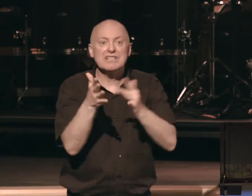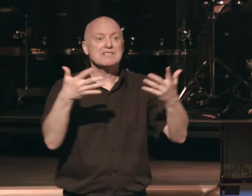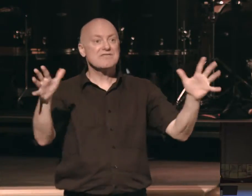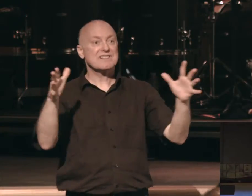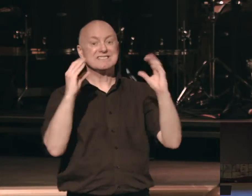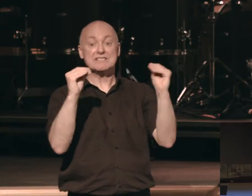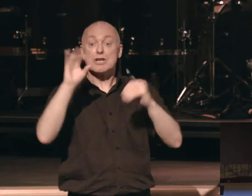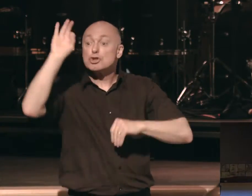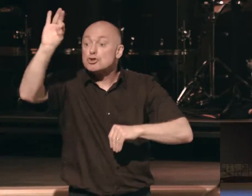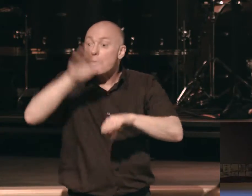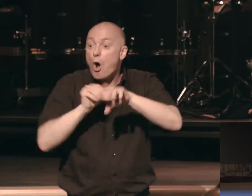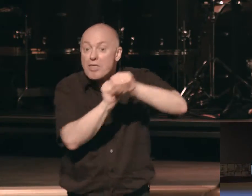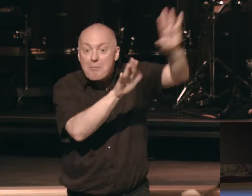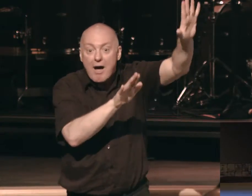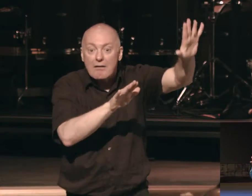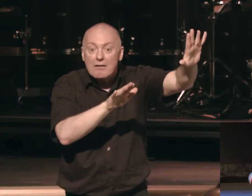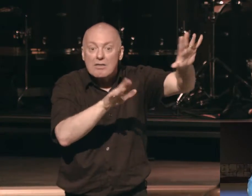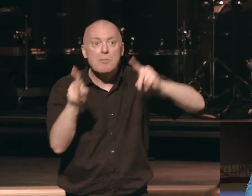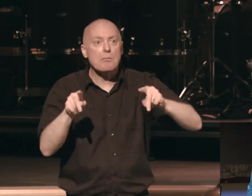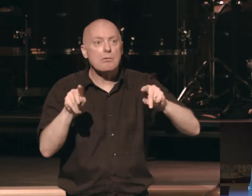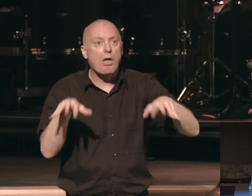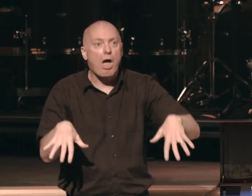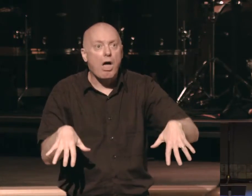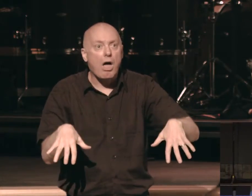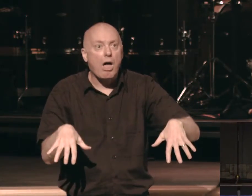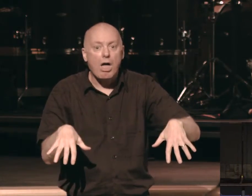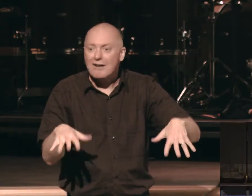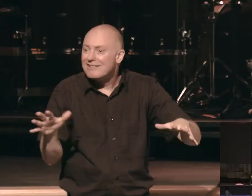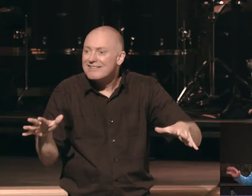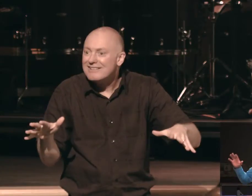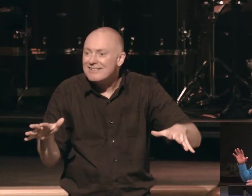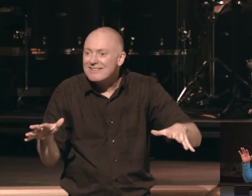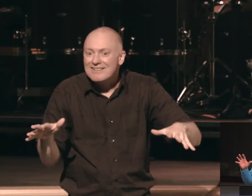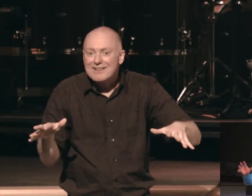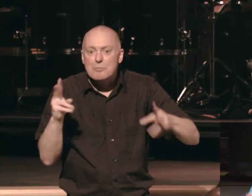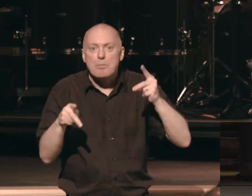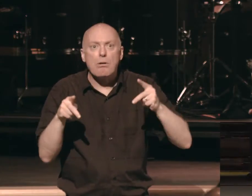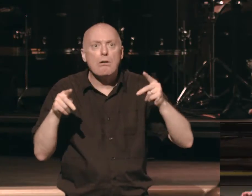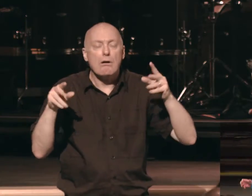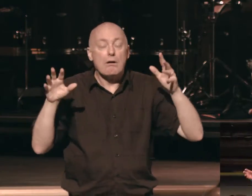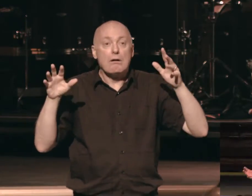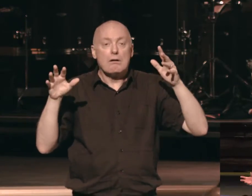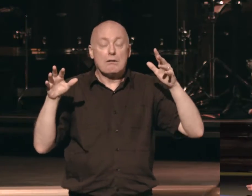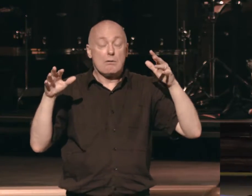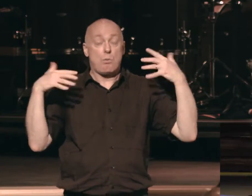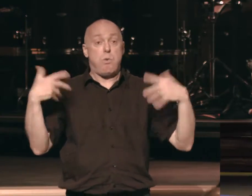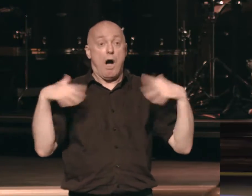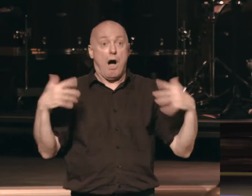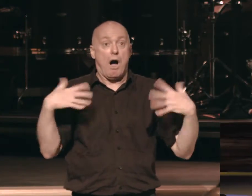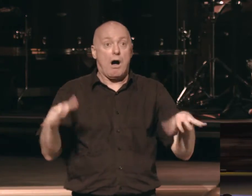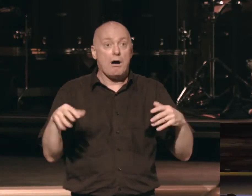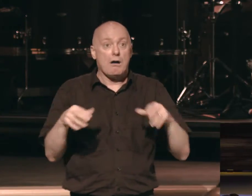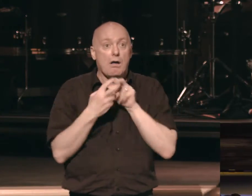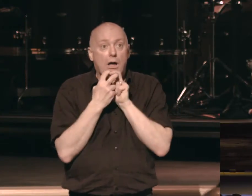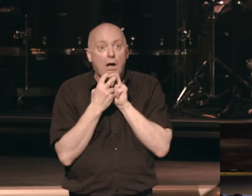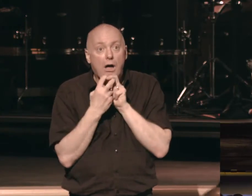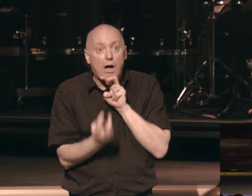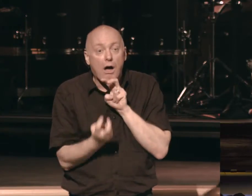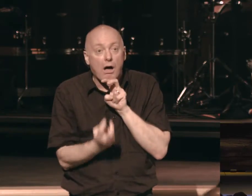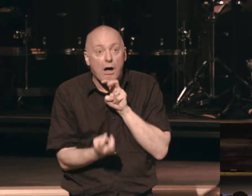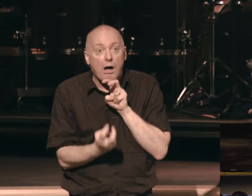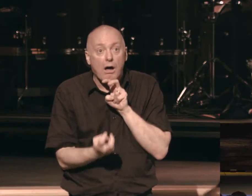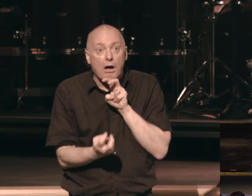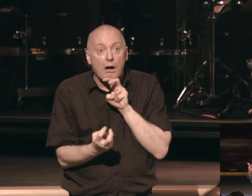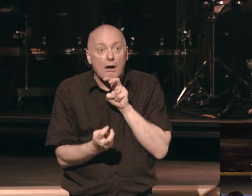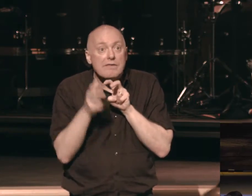teaching the Sermon on the Mount, the crowds are astonished. Elsewhere in Scripture, they marvel. They are astounded. Their jaws are dropped